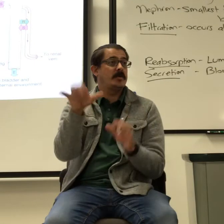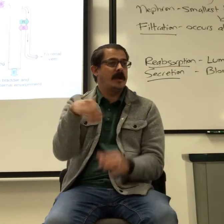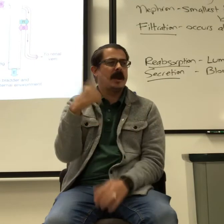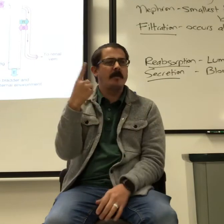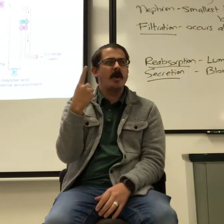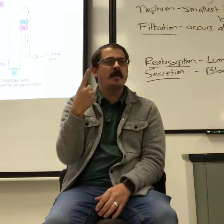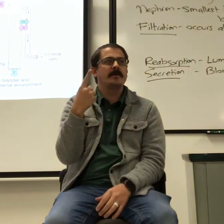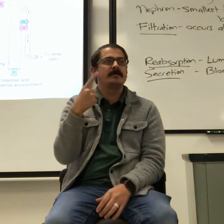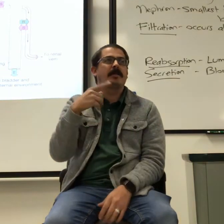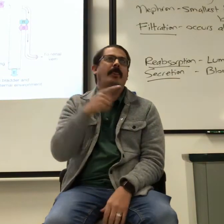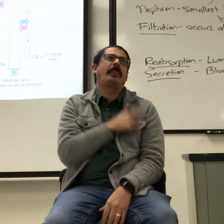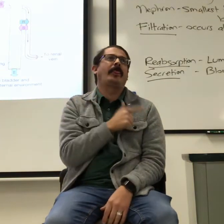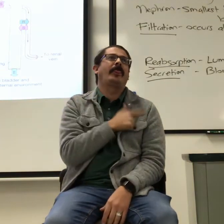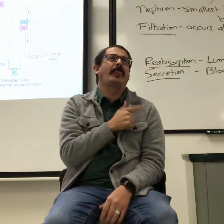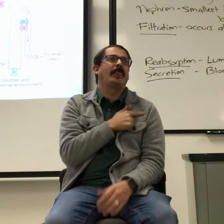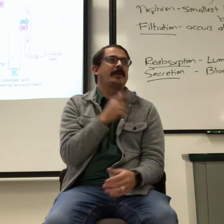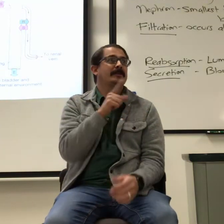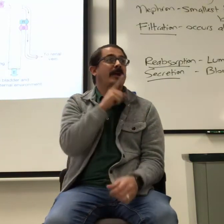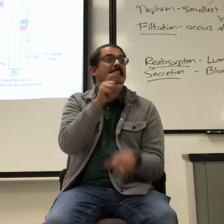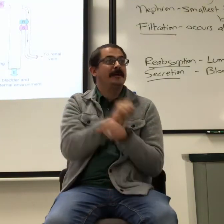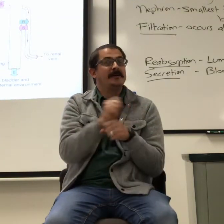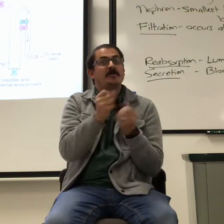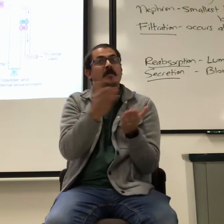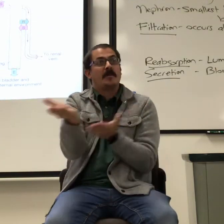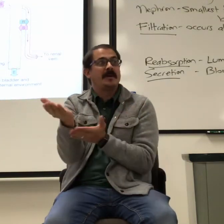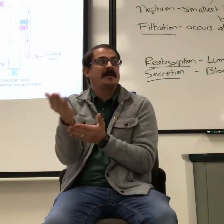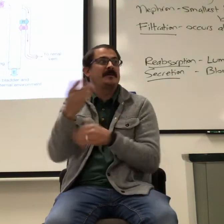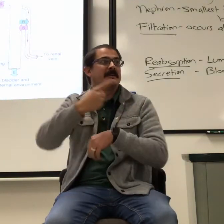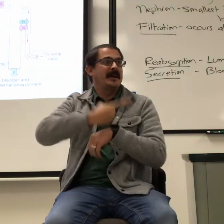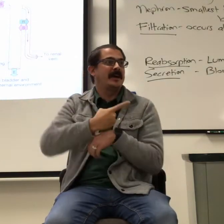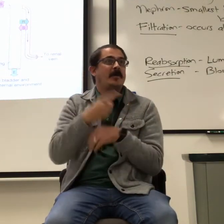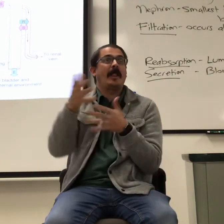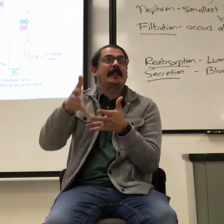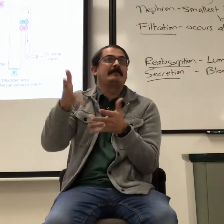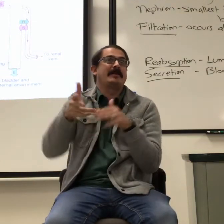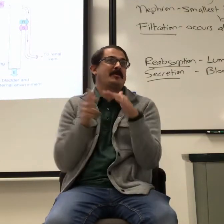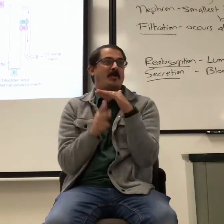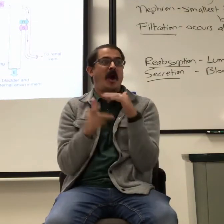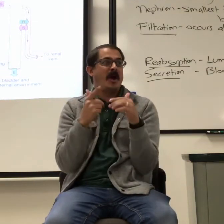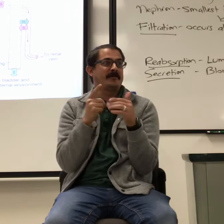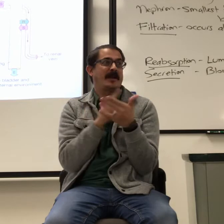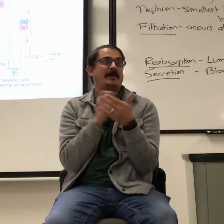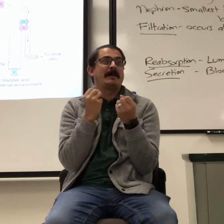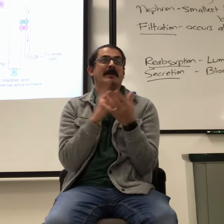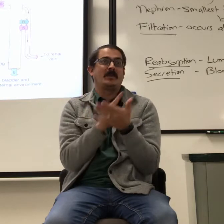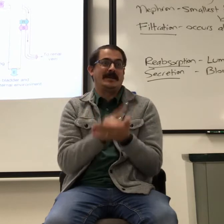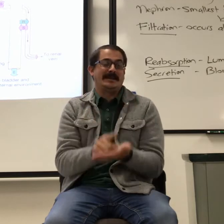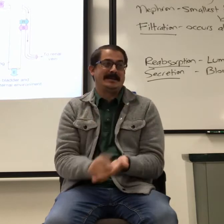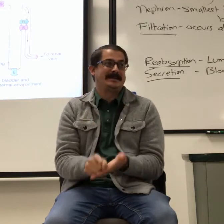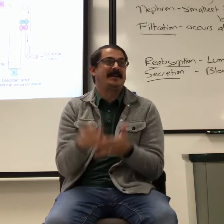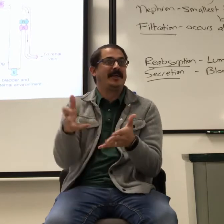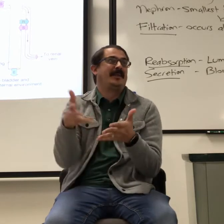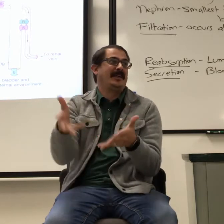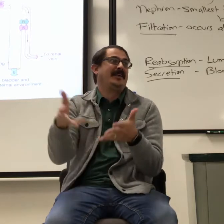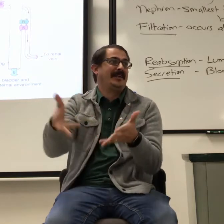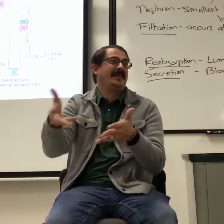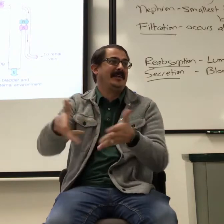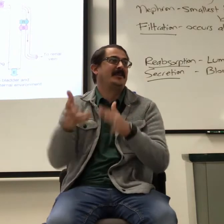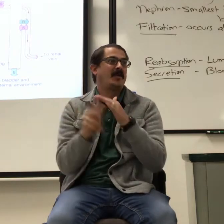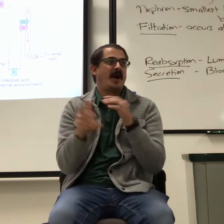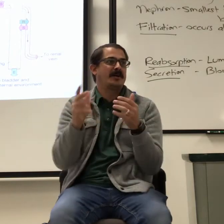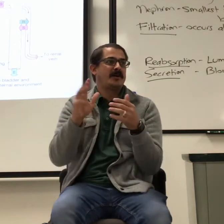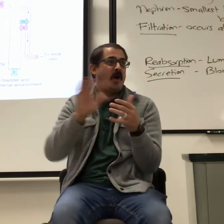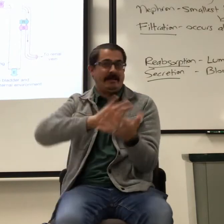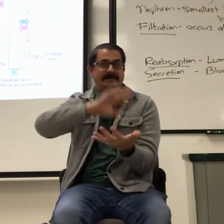always too lazy to take it the day we fill the box. And I leave it in the garage for like weeks. And so it sits there in the garage, all this